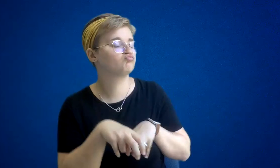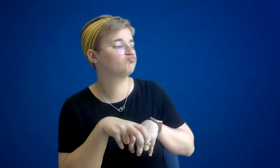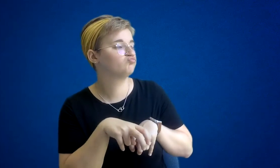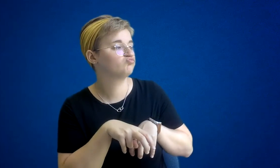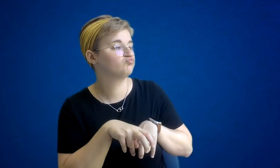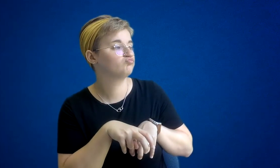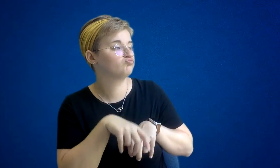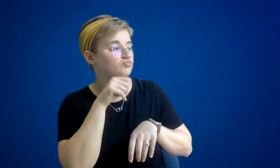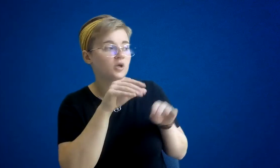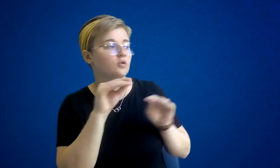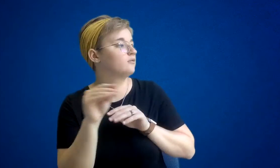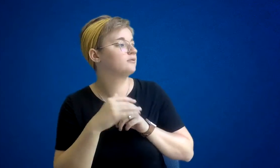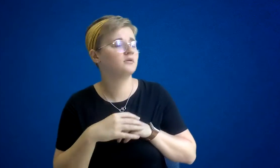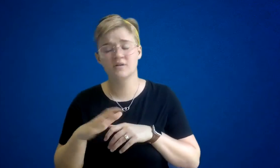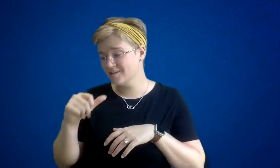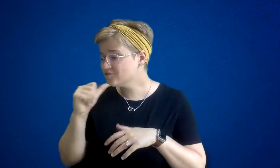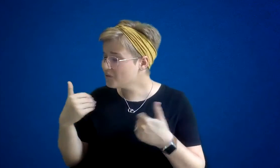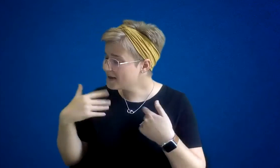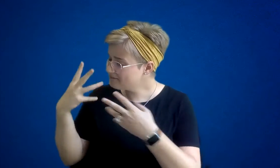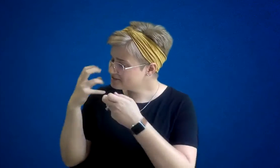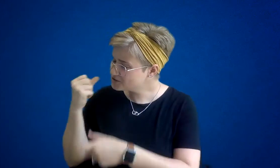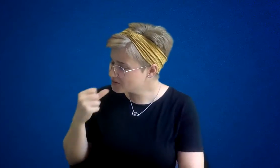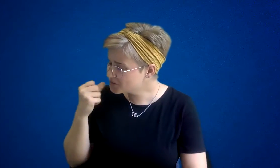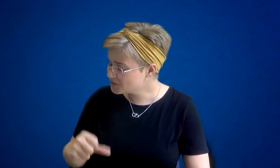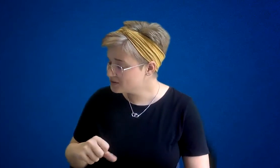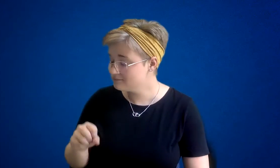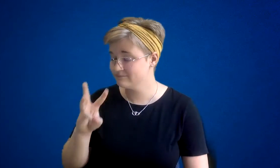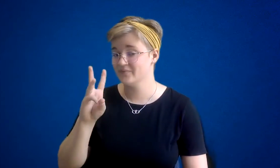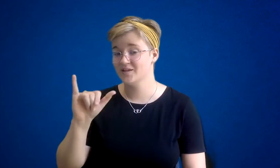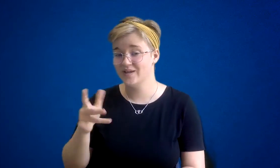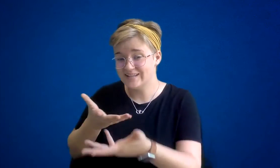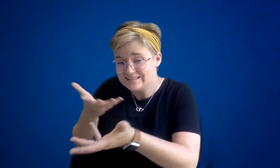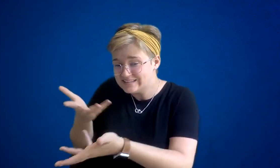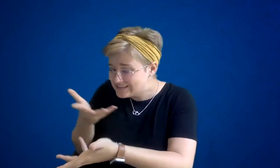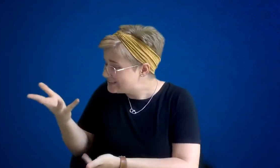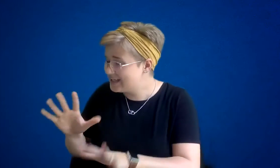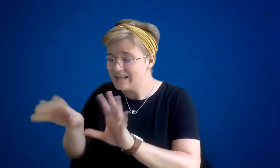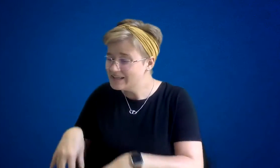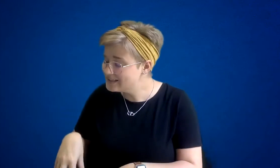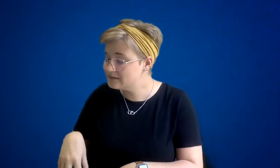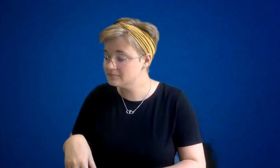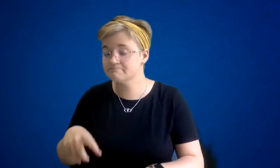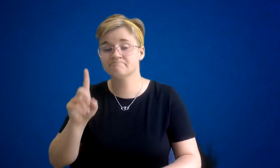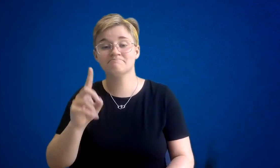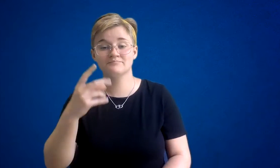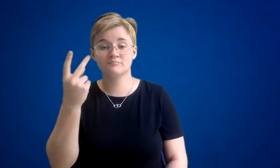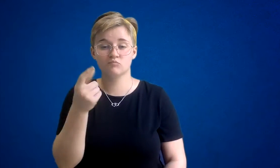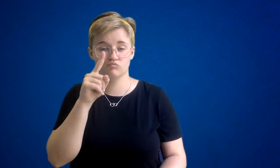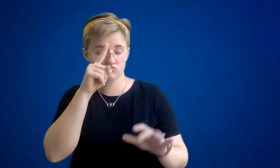strength, girl. Little Willie tried to talk her out of it, but Searchlight had made up her mind. The